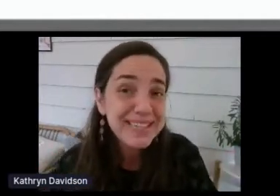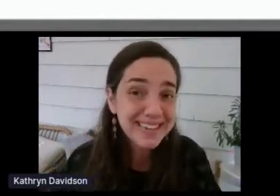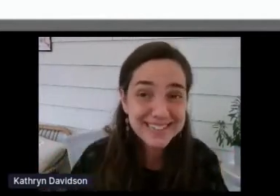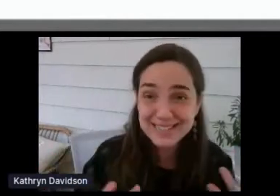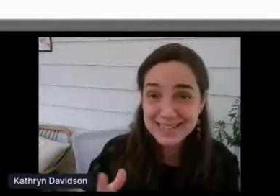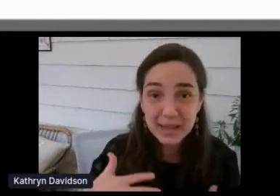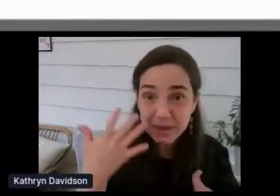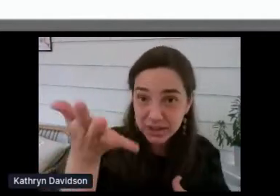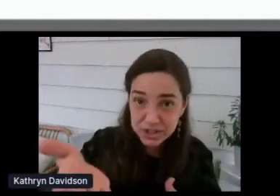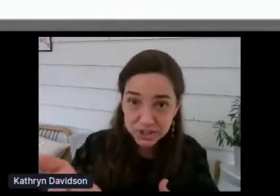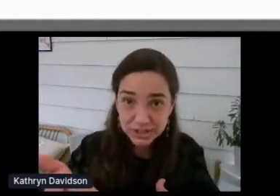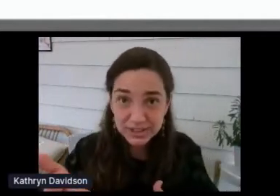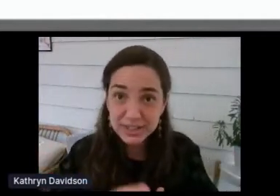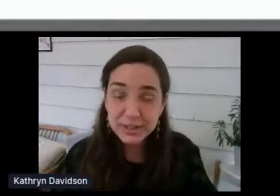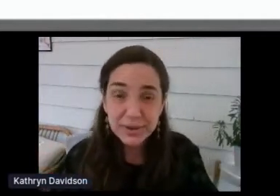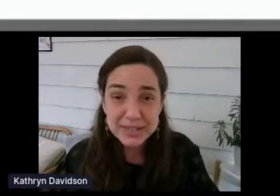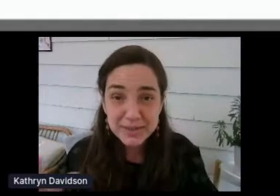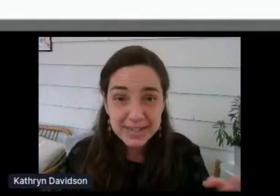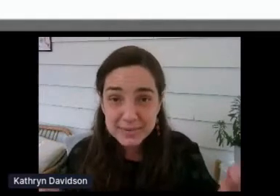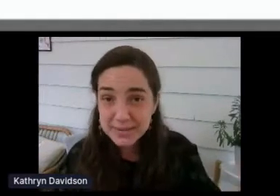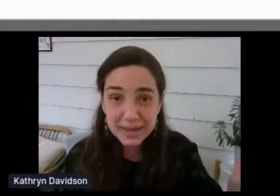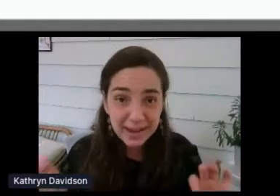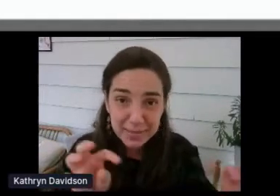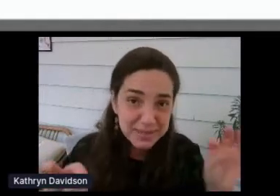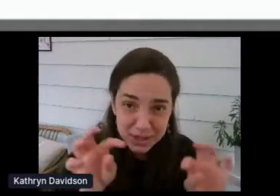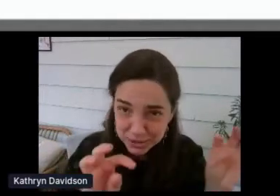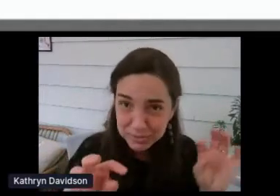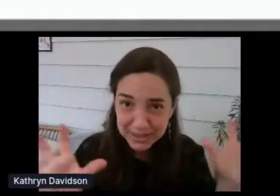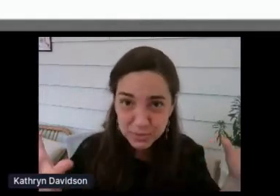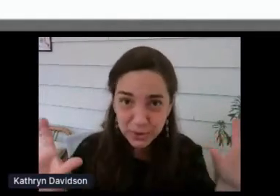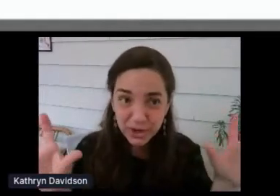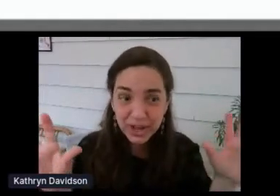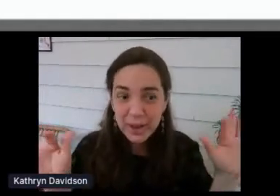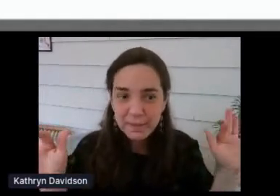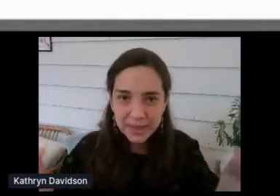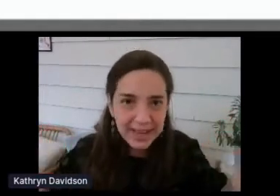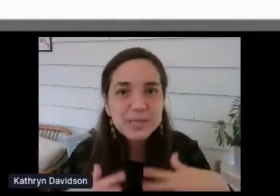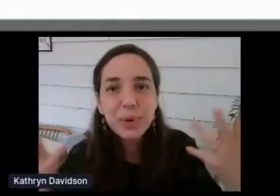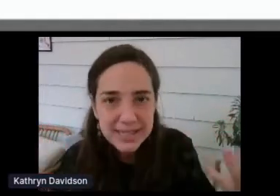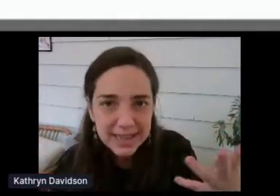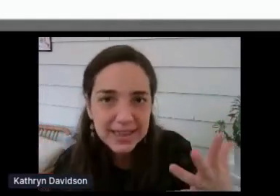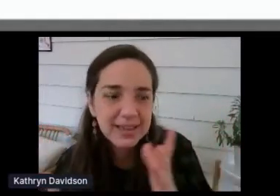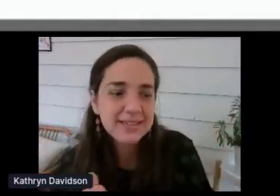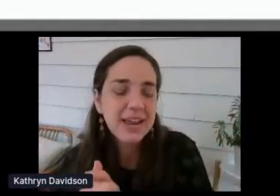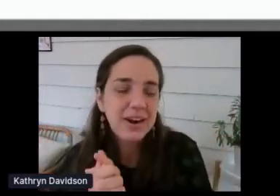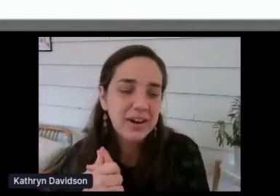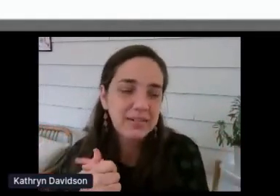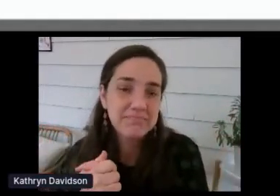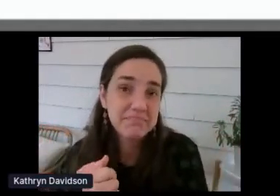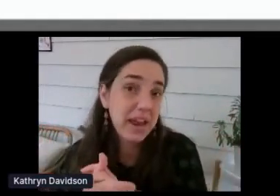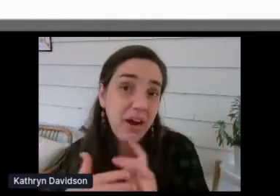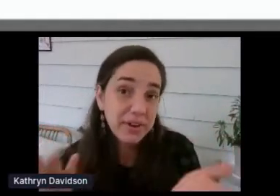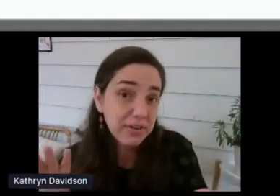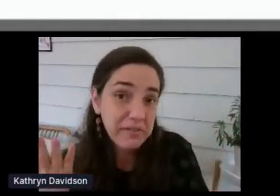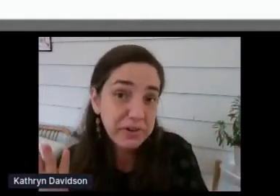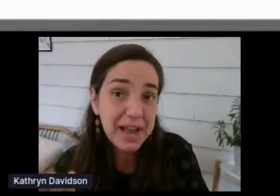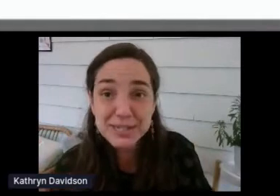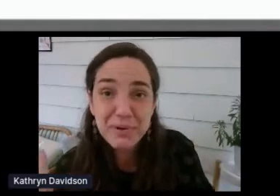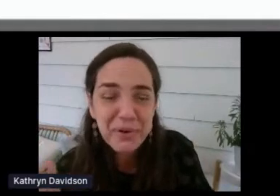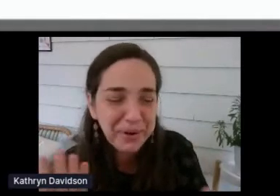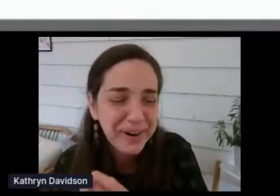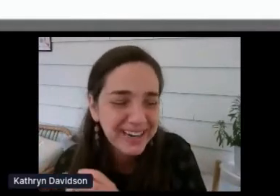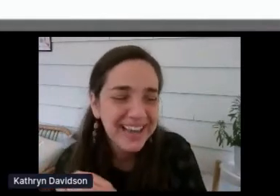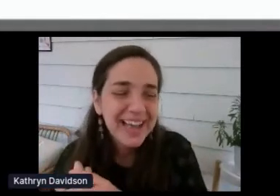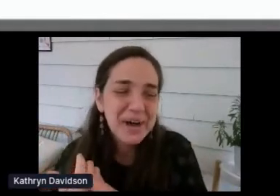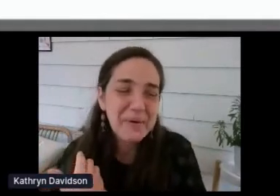infinitely many sentences that can be understood, right? So there has to be something compositional because we're expressing things that often are never